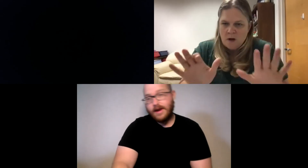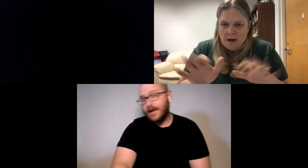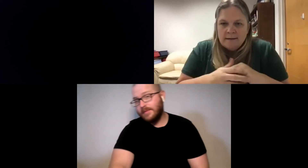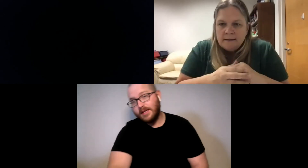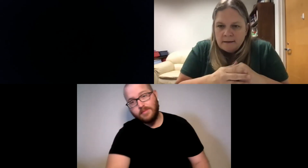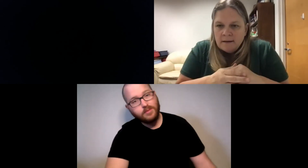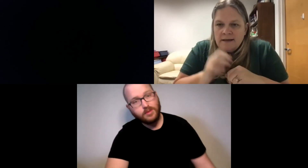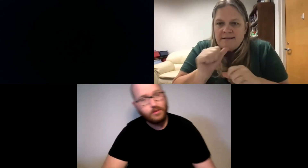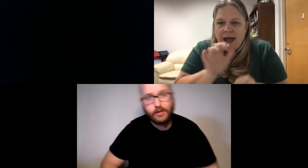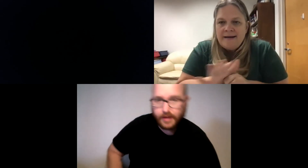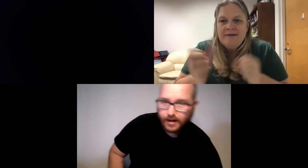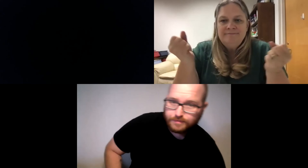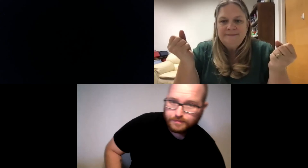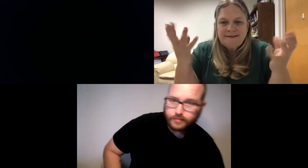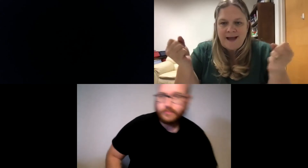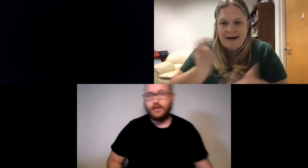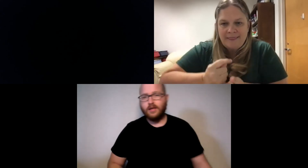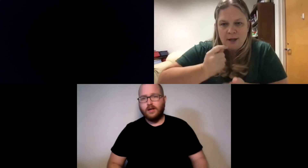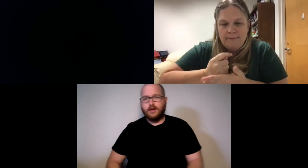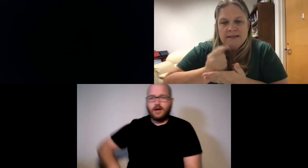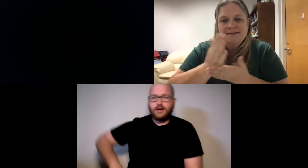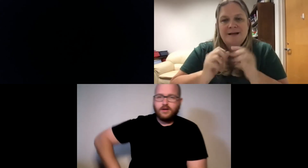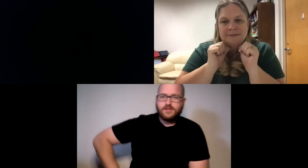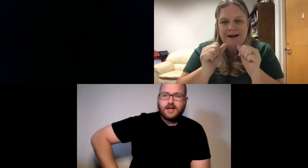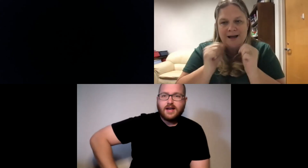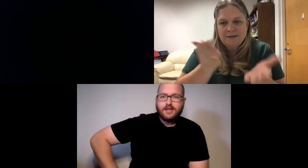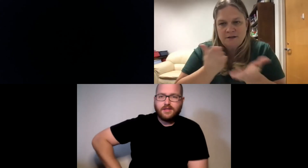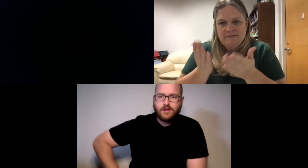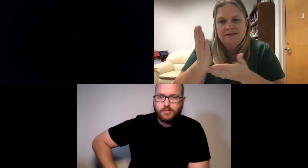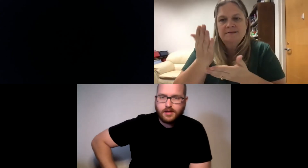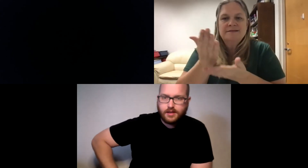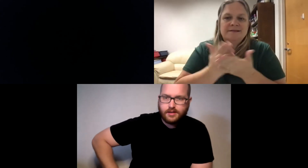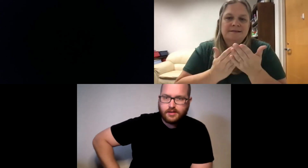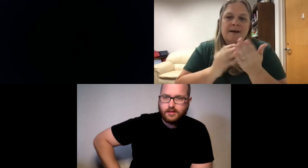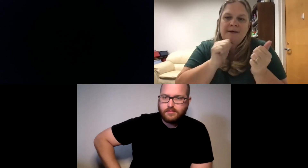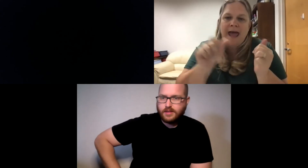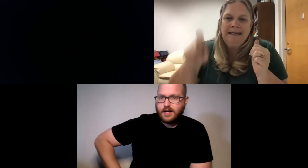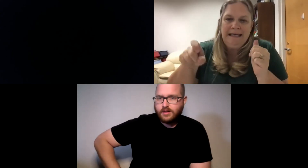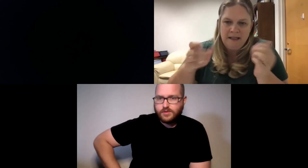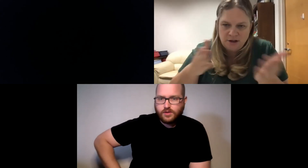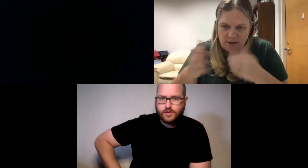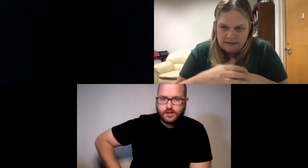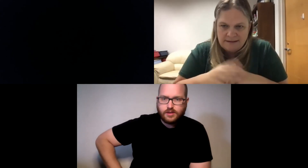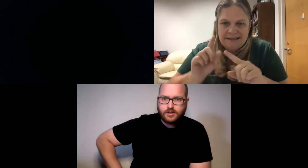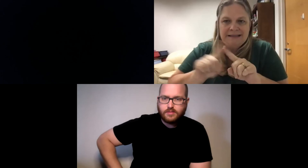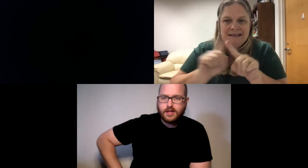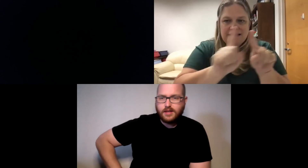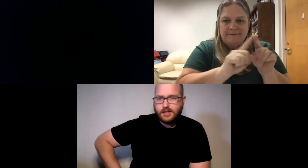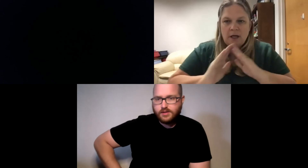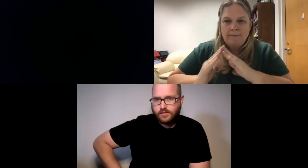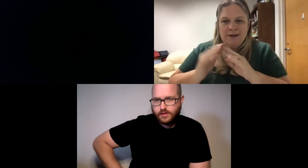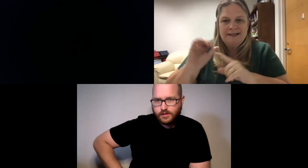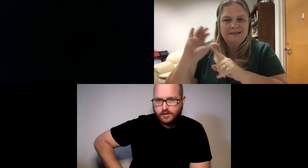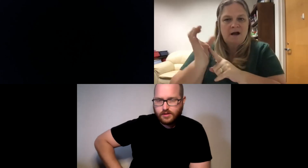interpreters, right? Many people don't want that. Not enough signed therapy, some denial of services, some not